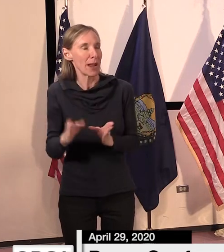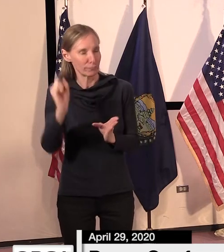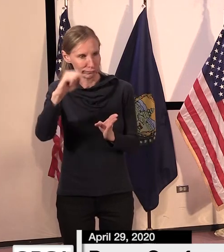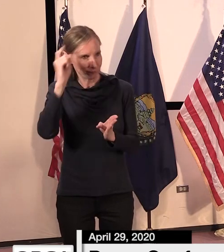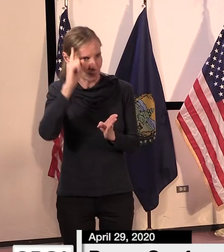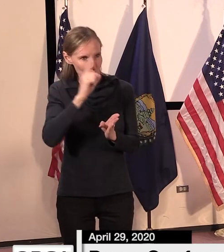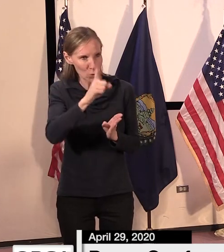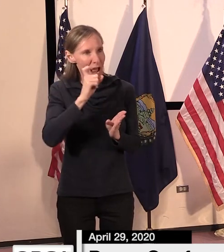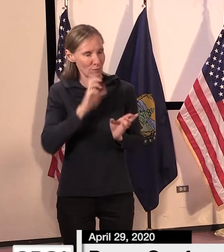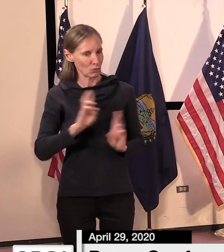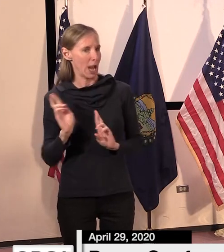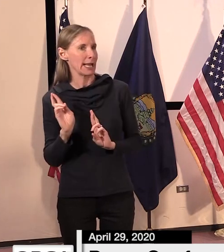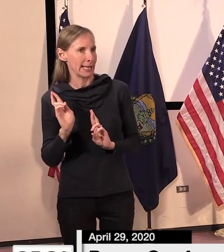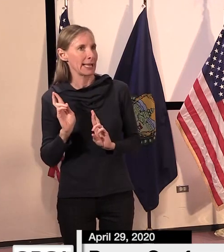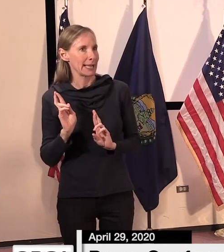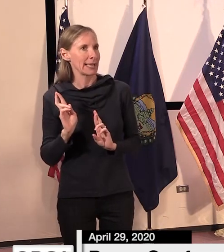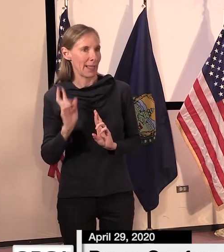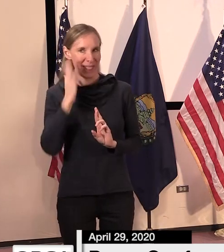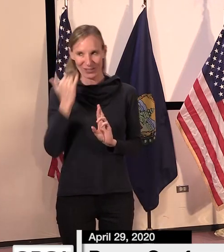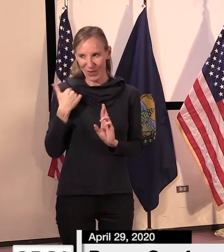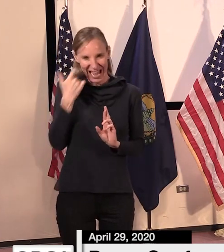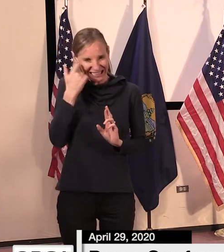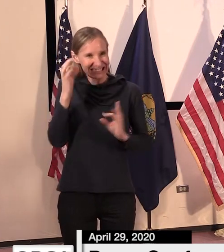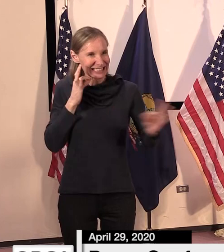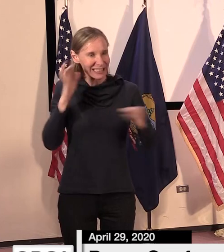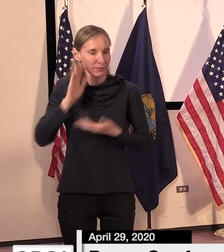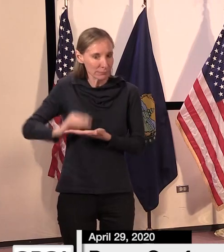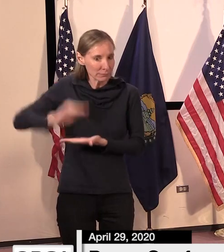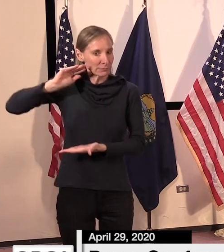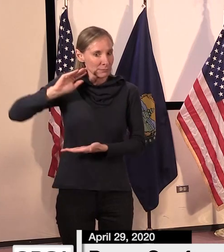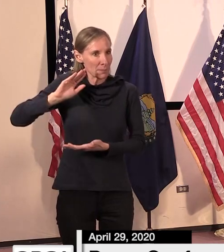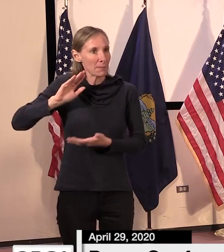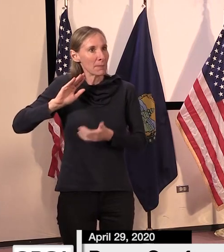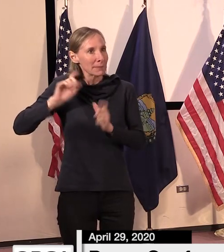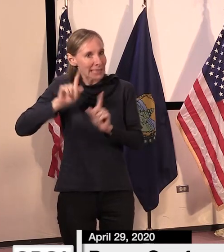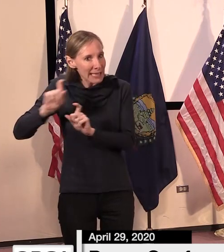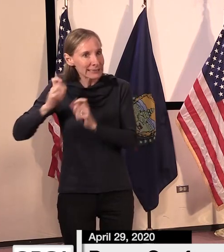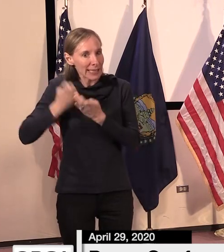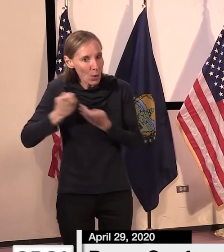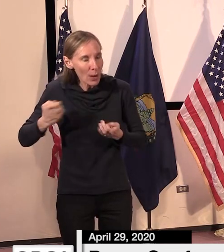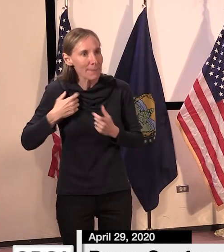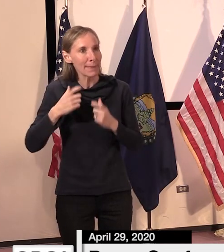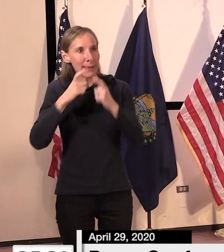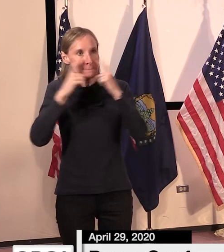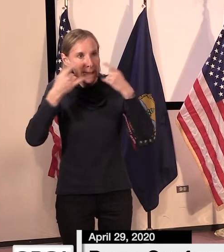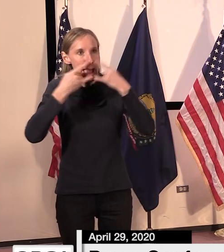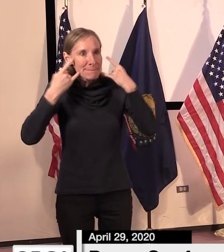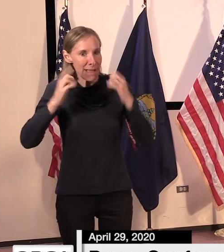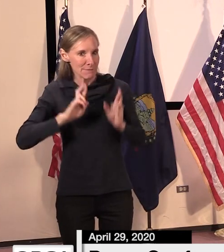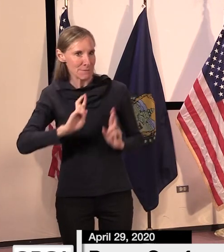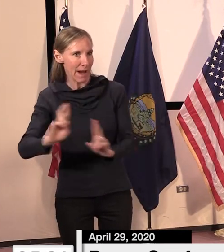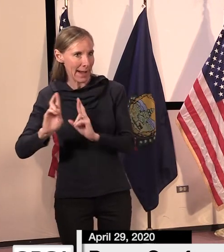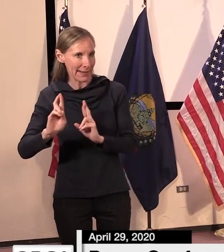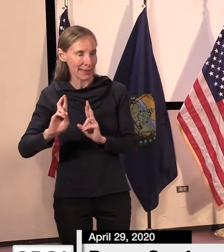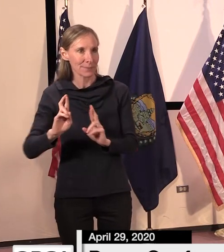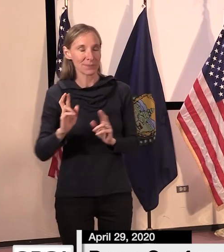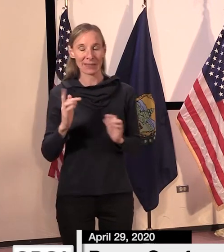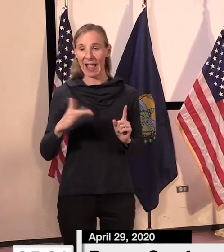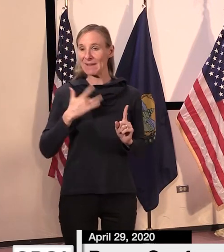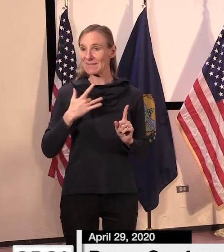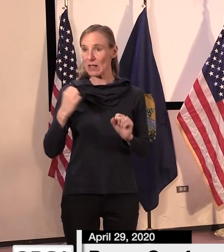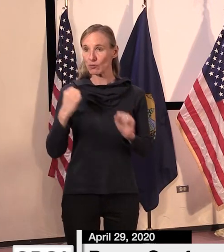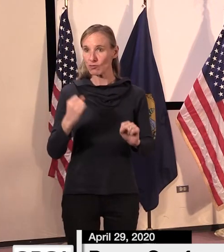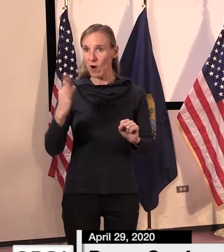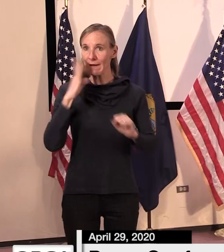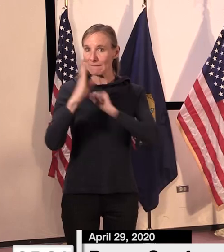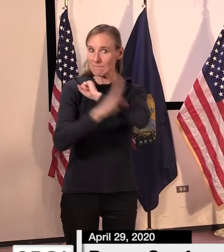at the same time, which is why we're taking some of the steps we're taking. I think we'll be, if there a second round comes, we'll be much more prepared for it